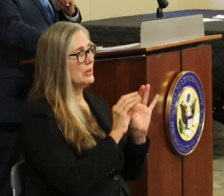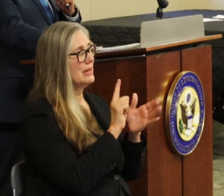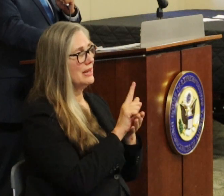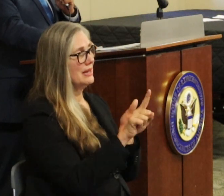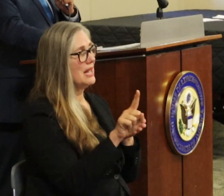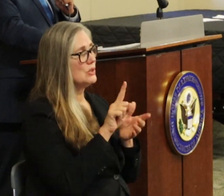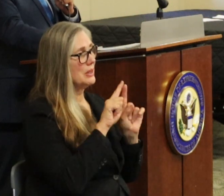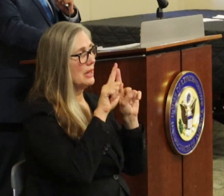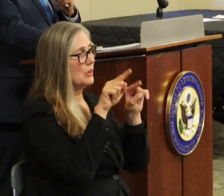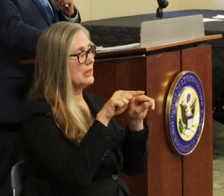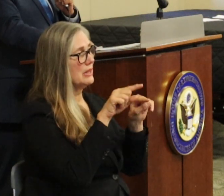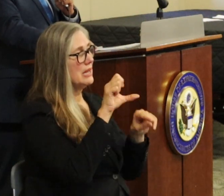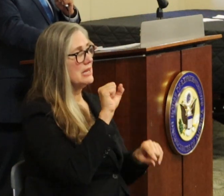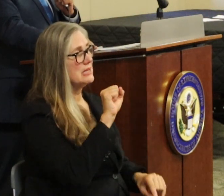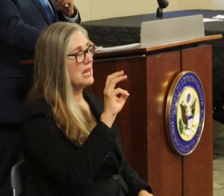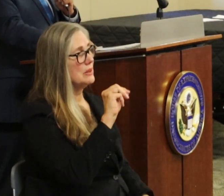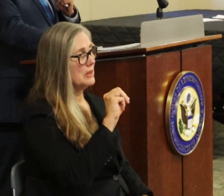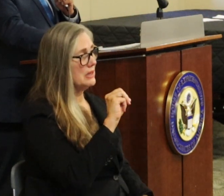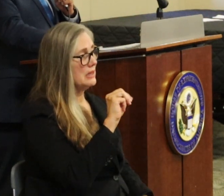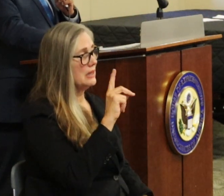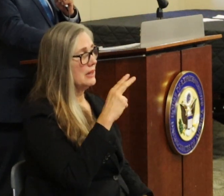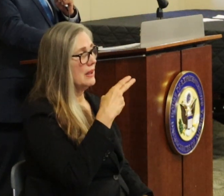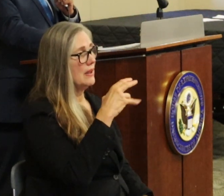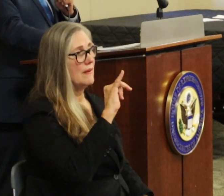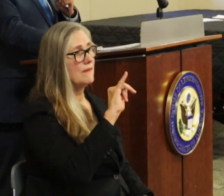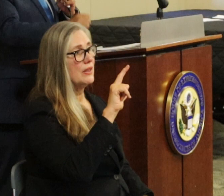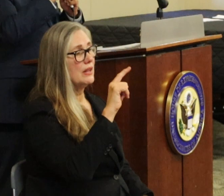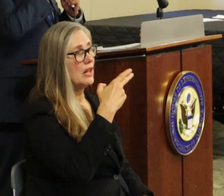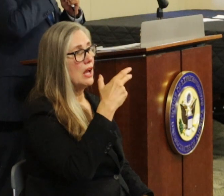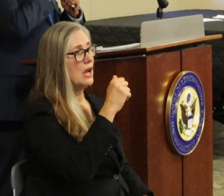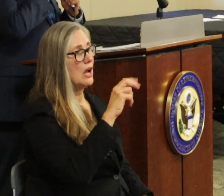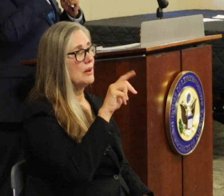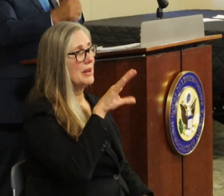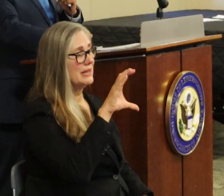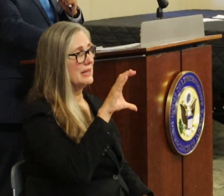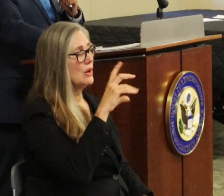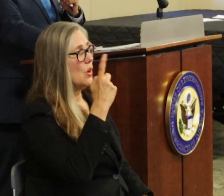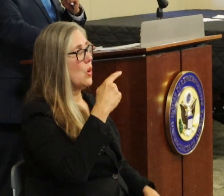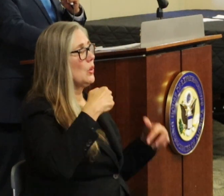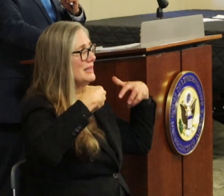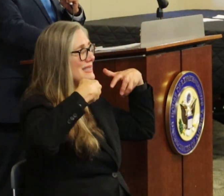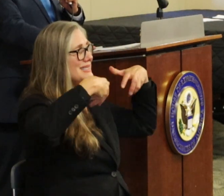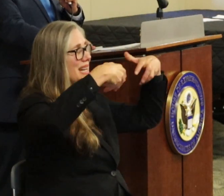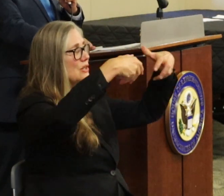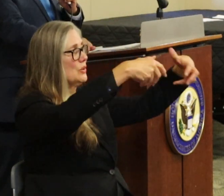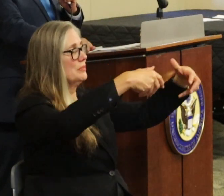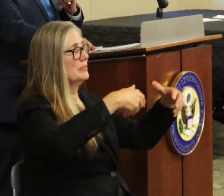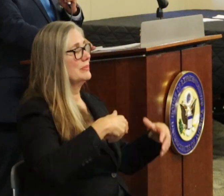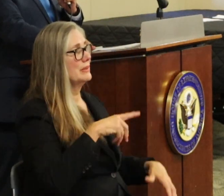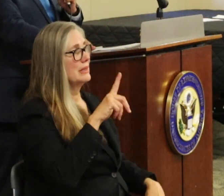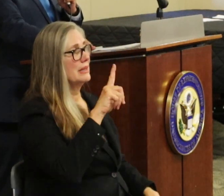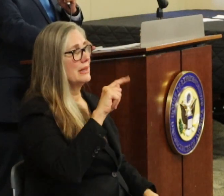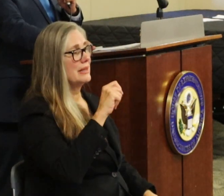week, I attended the Center of Film Audit in this room. It was standing room only. The town hall